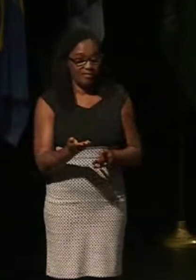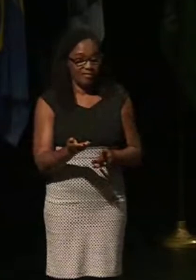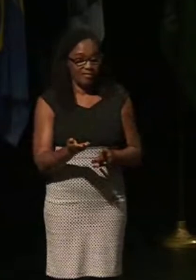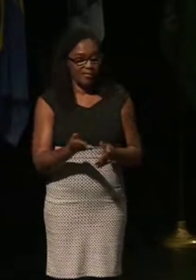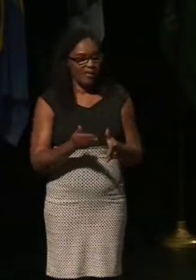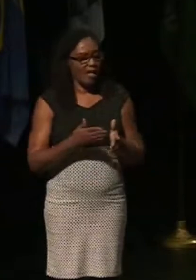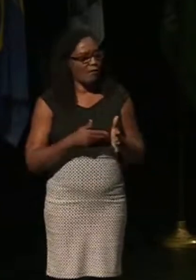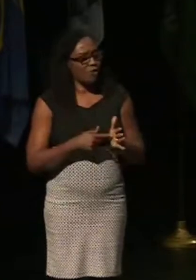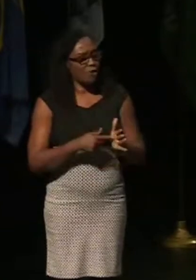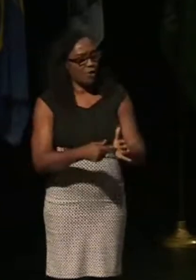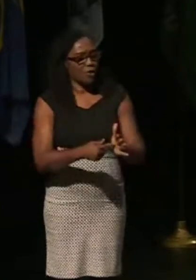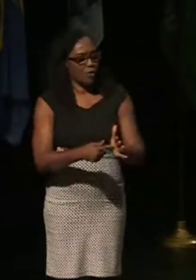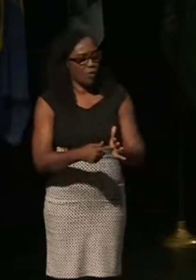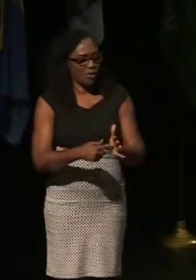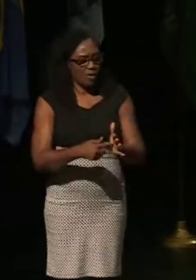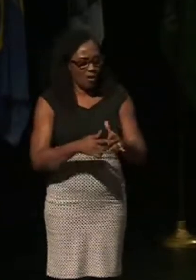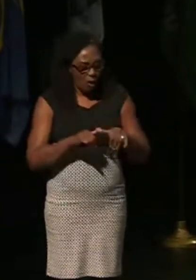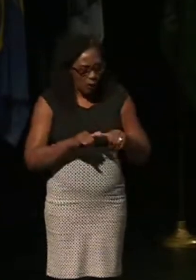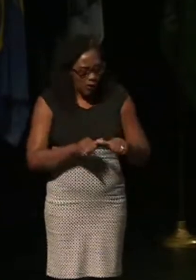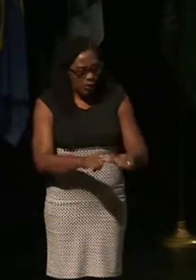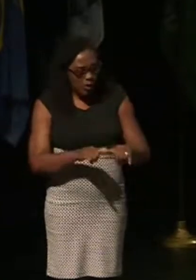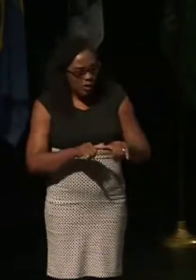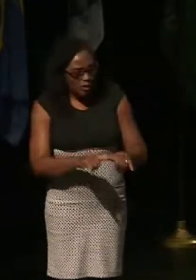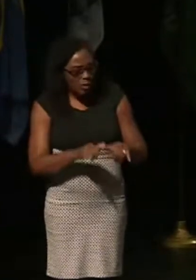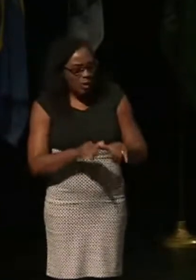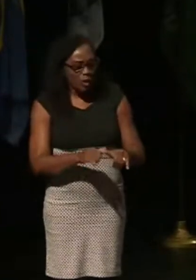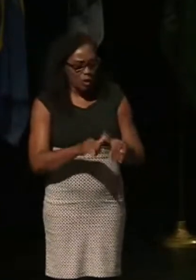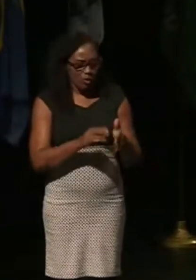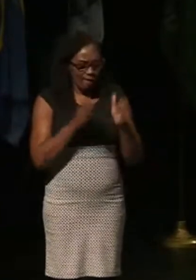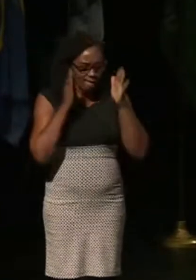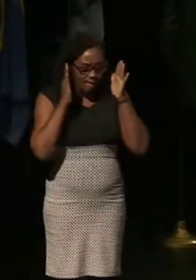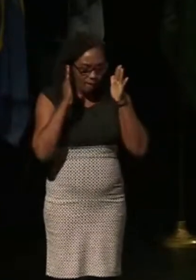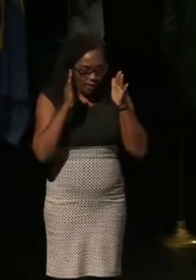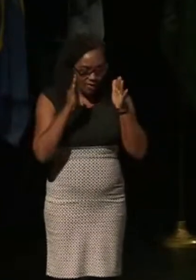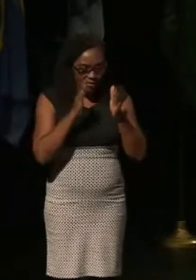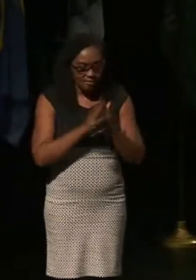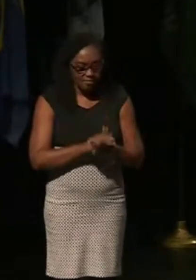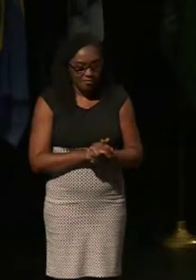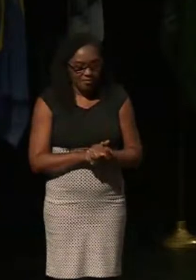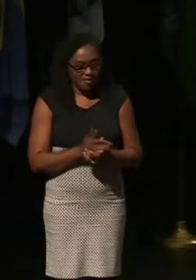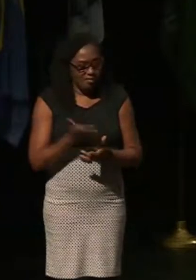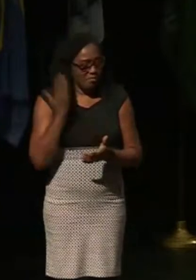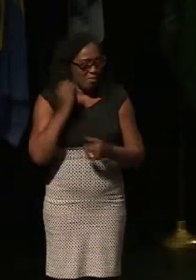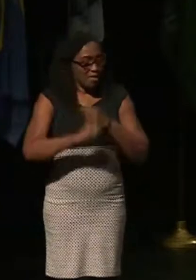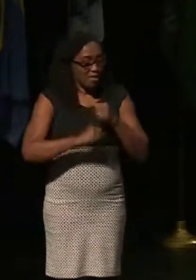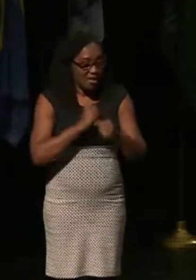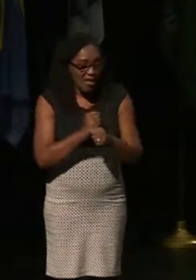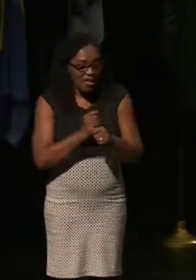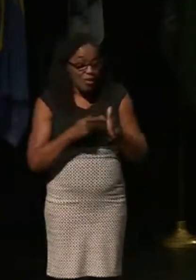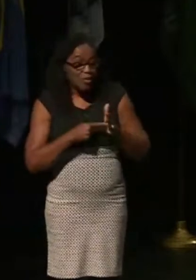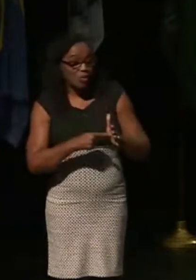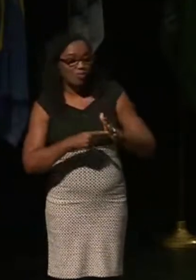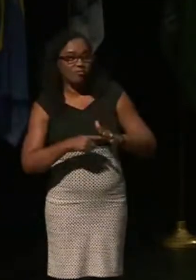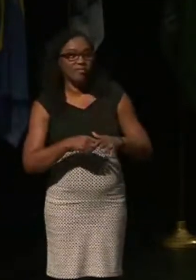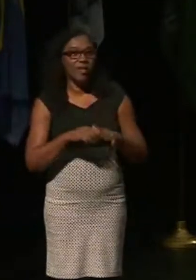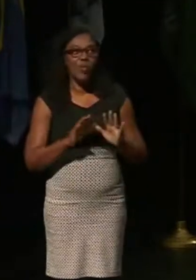displayed dauntless resolution, particularly over the last 2.5 years, extolling the true character of a